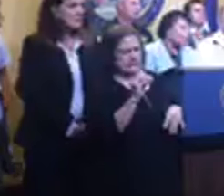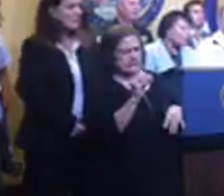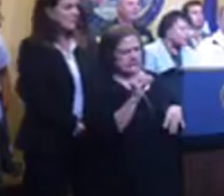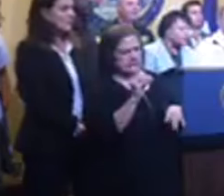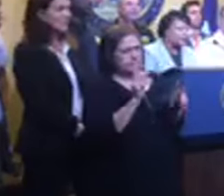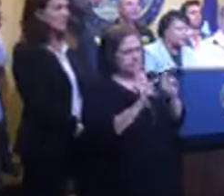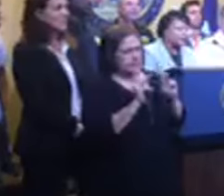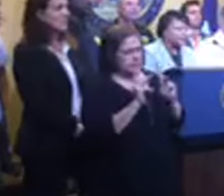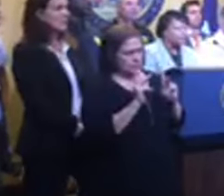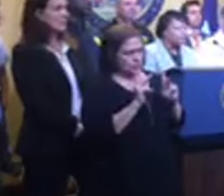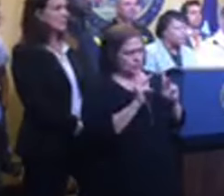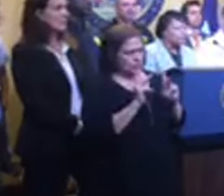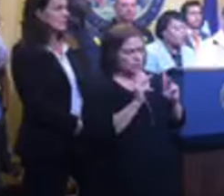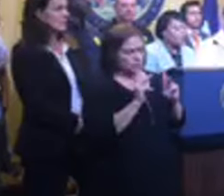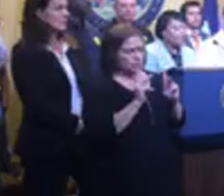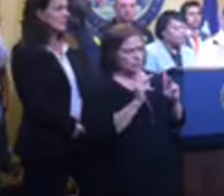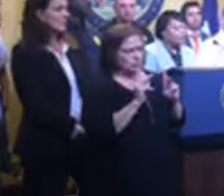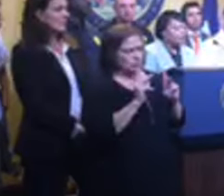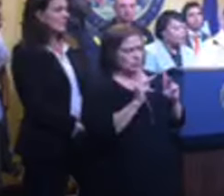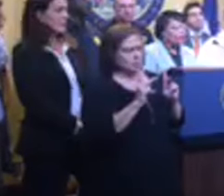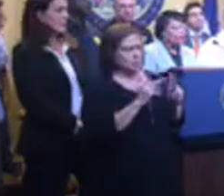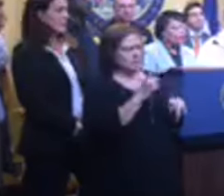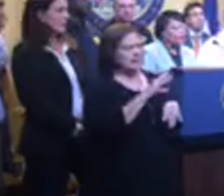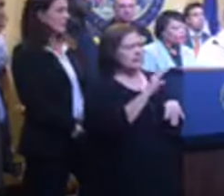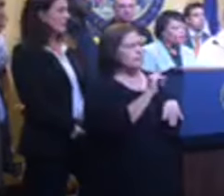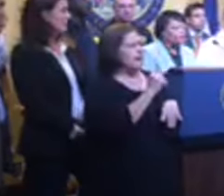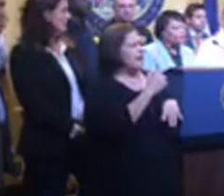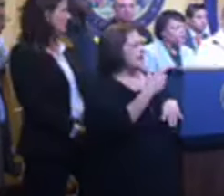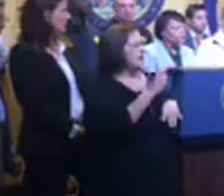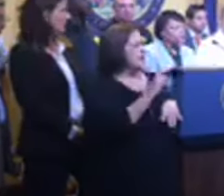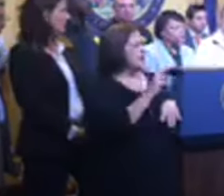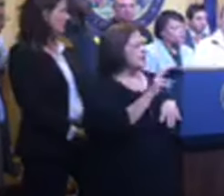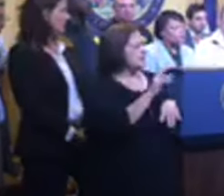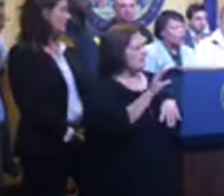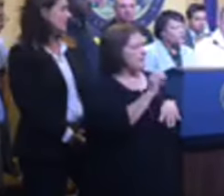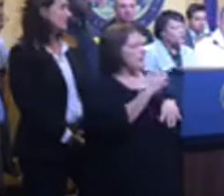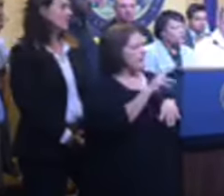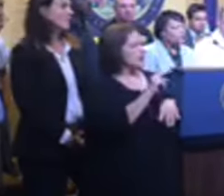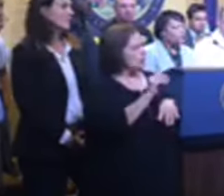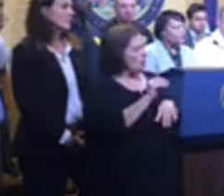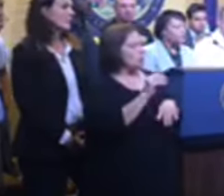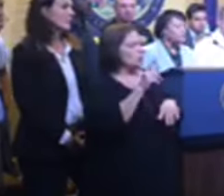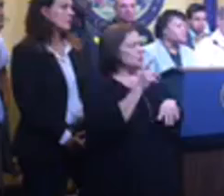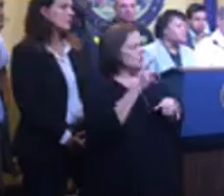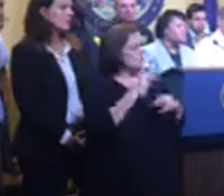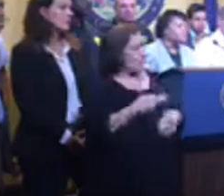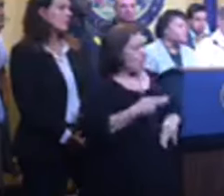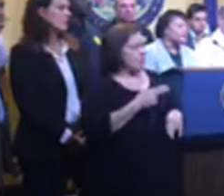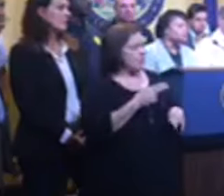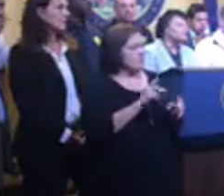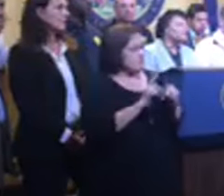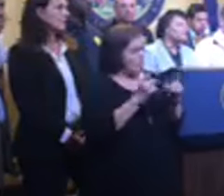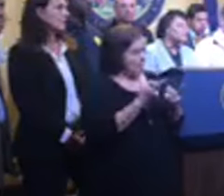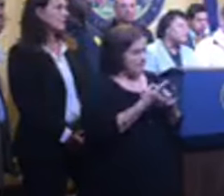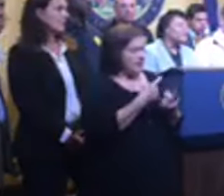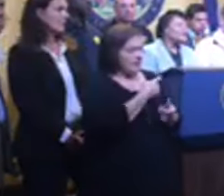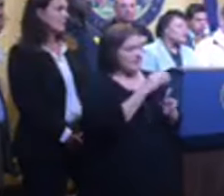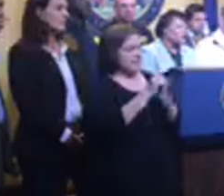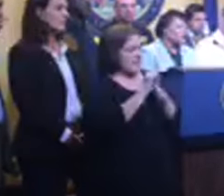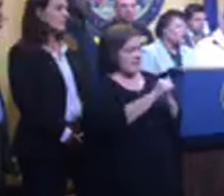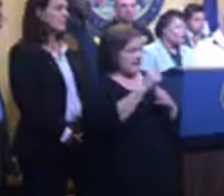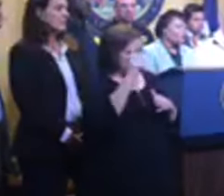At this point, Dr. Vegno, our director of the Department of Health for the City of New Orleans, has been the